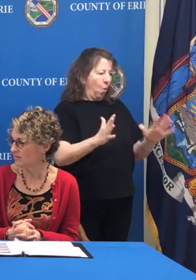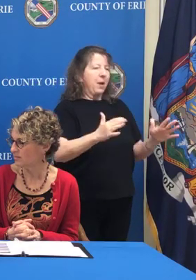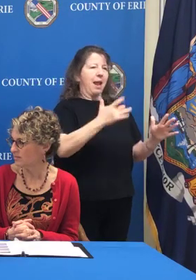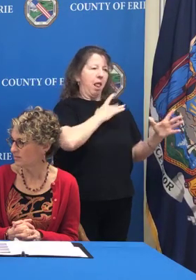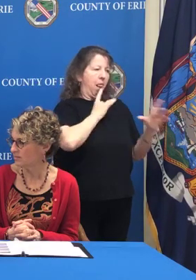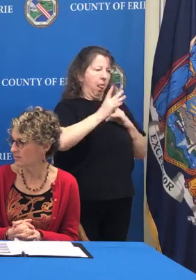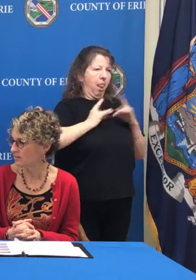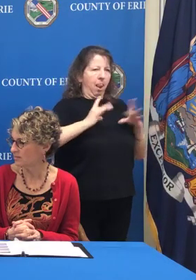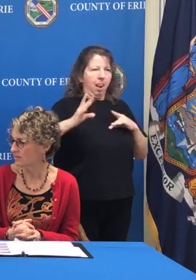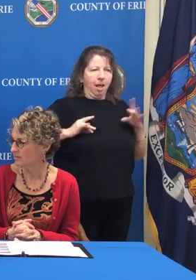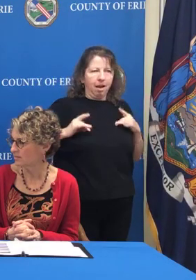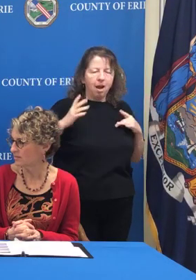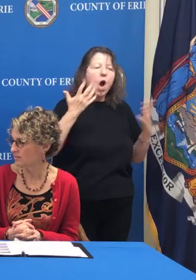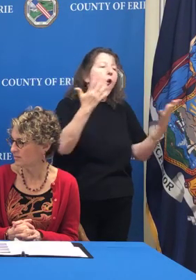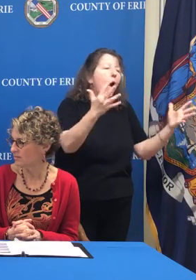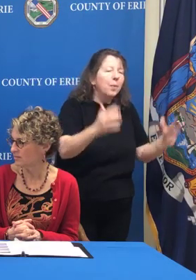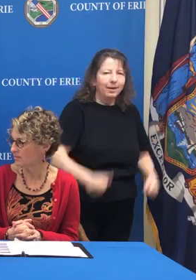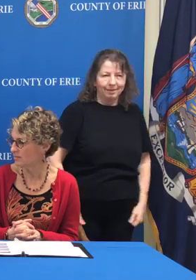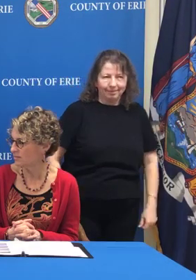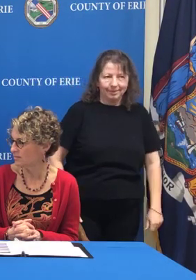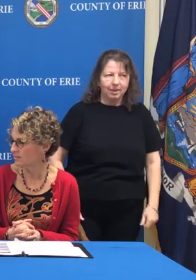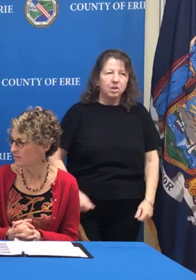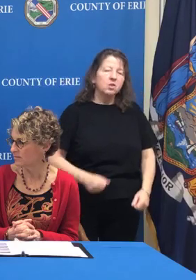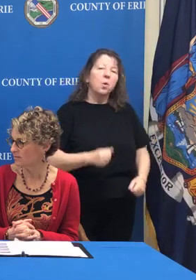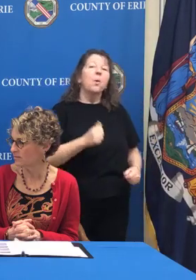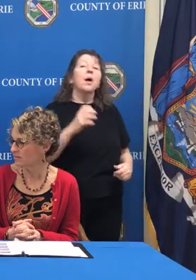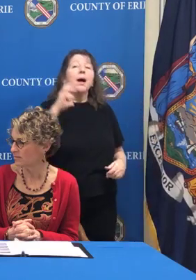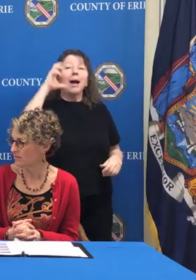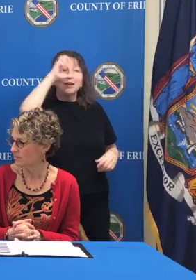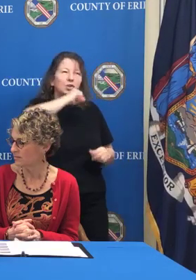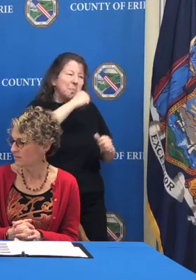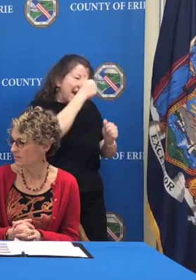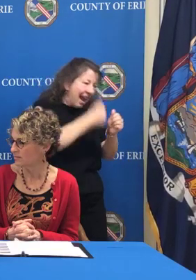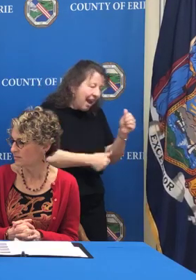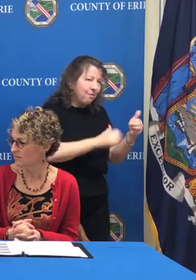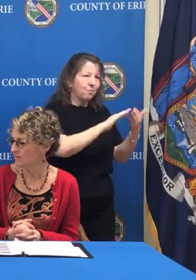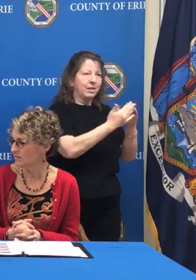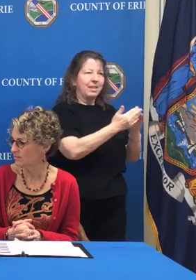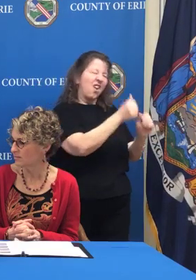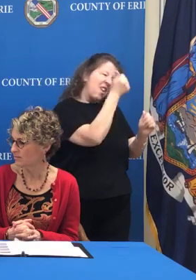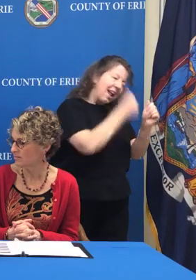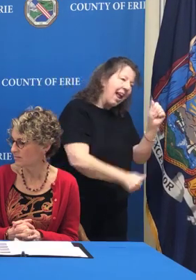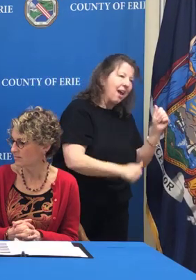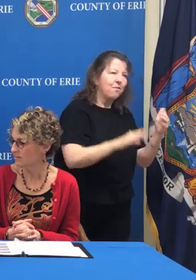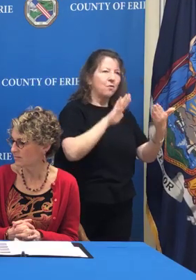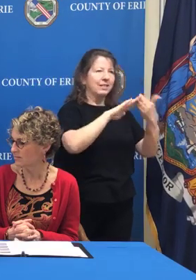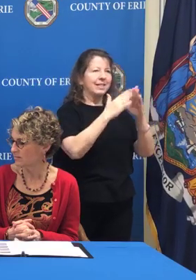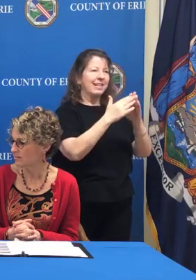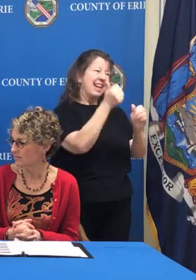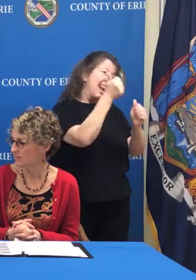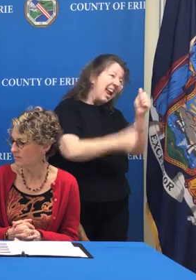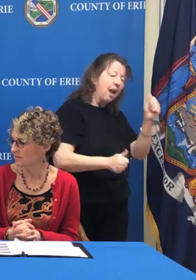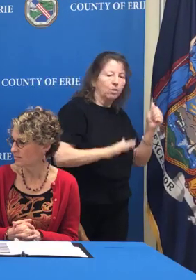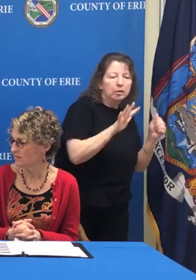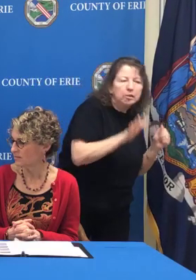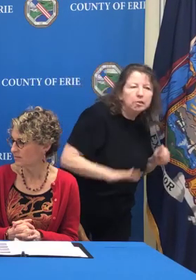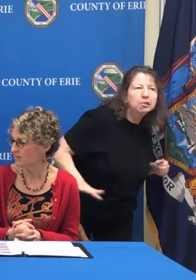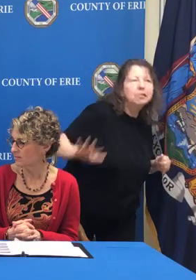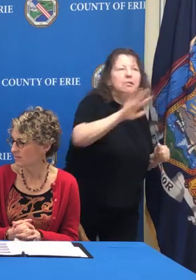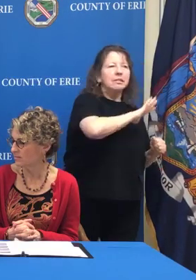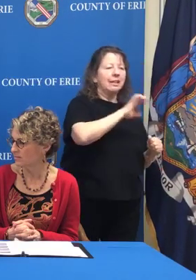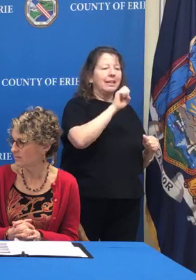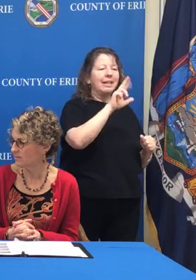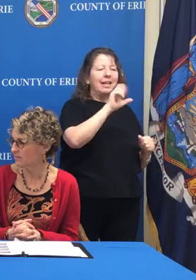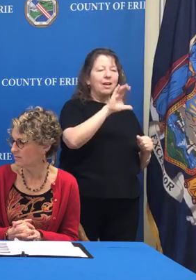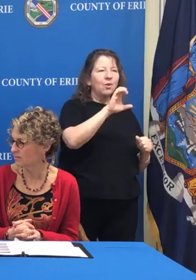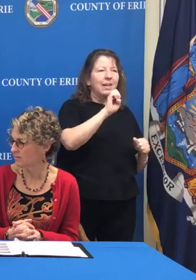individuals who reside in every town, in every city, in every village in Erie County who presently